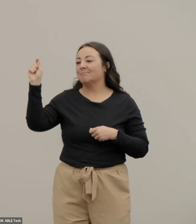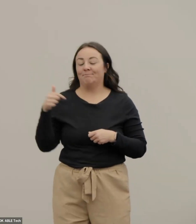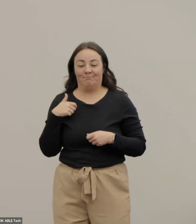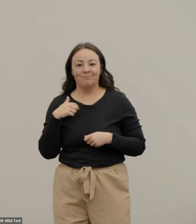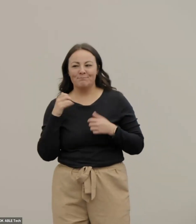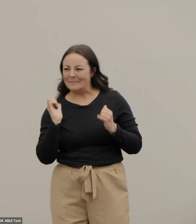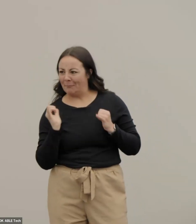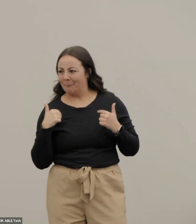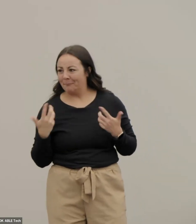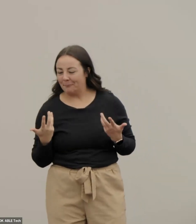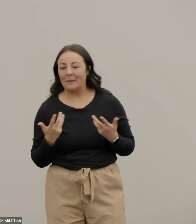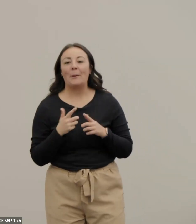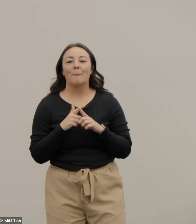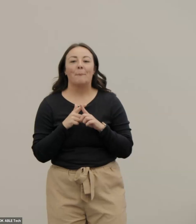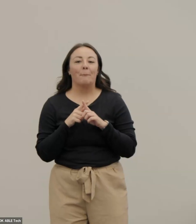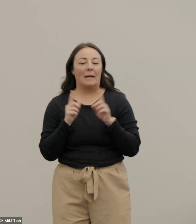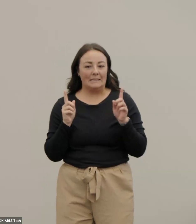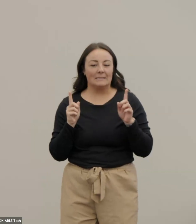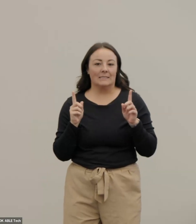do too. But